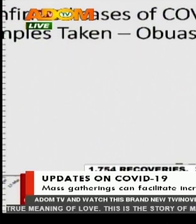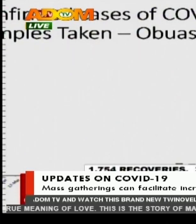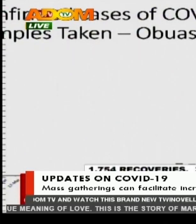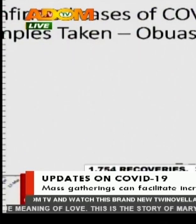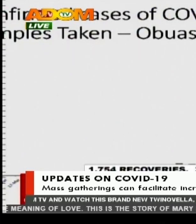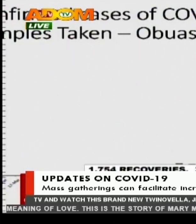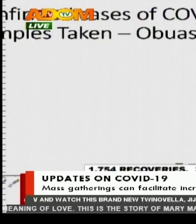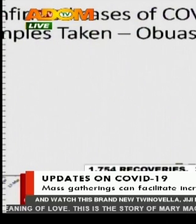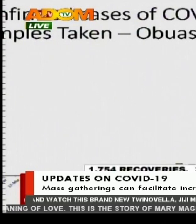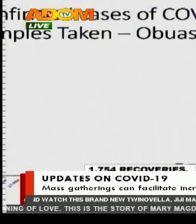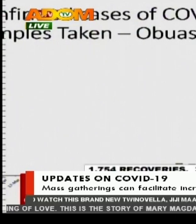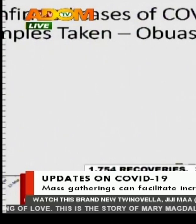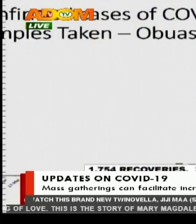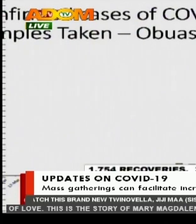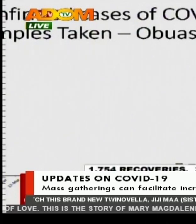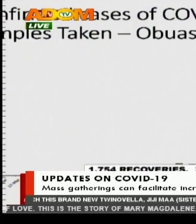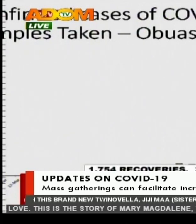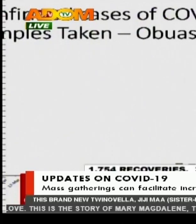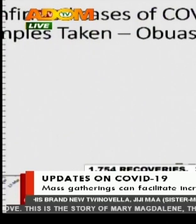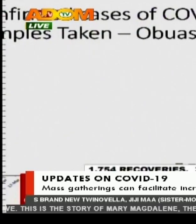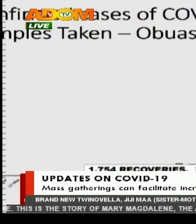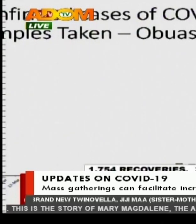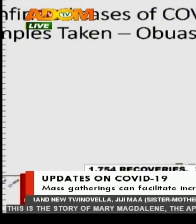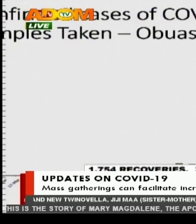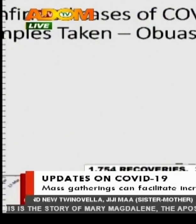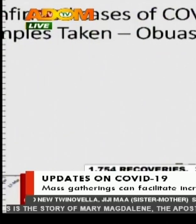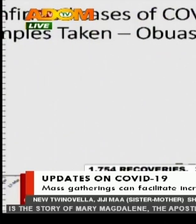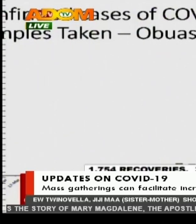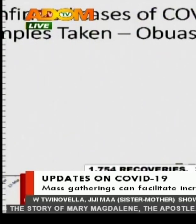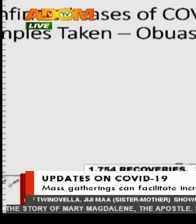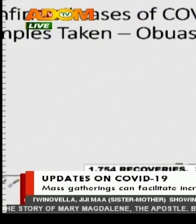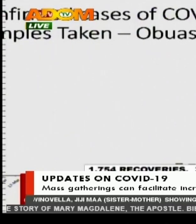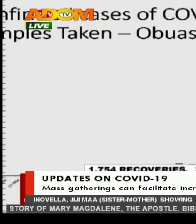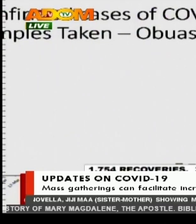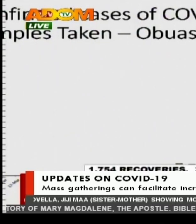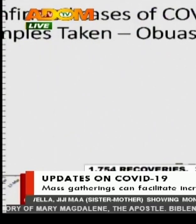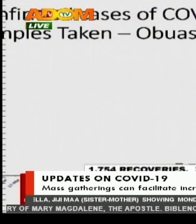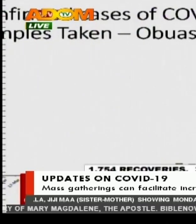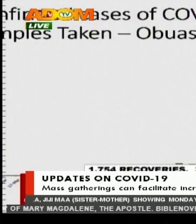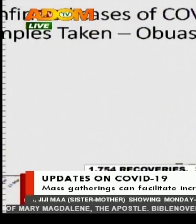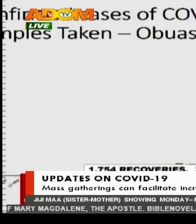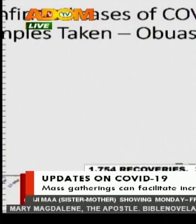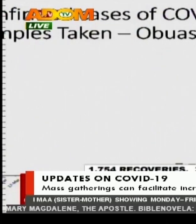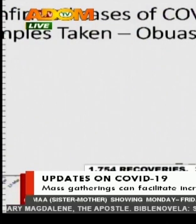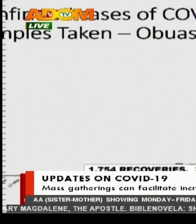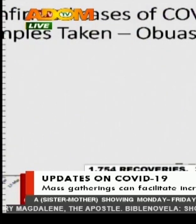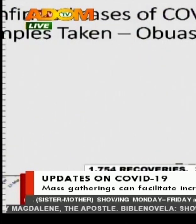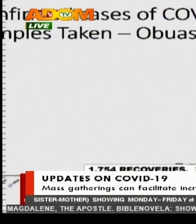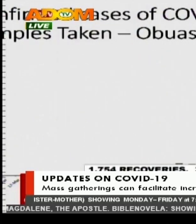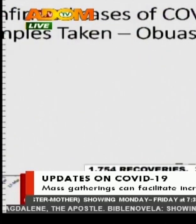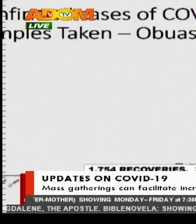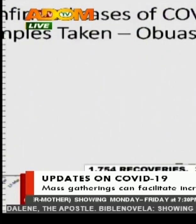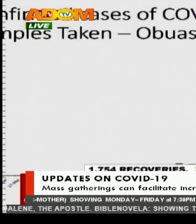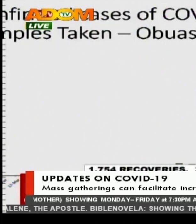tells you that it is not very extraordinary to get cases of, let's say, around less than 10 or 20 in a place like